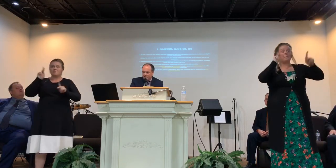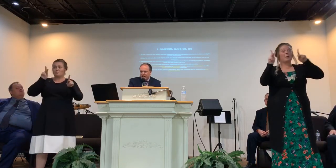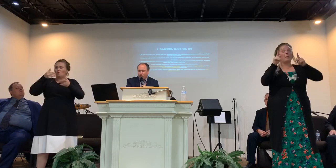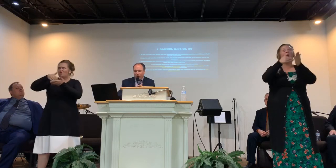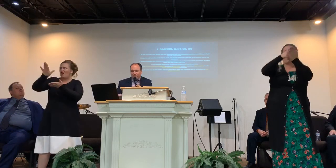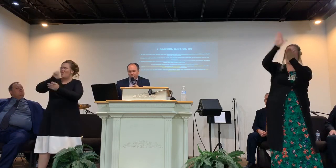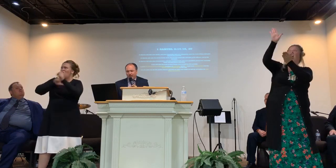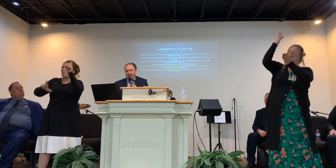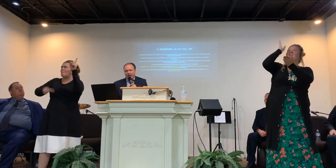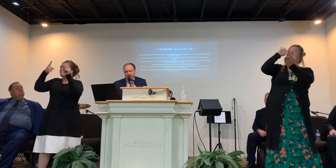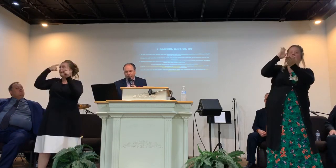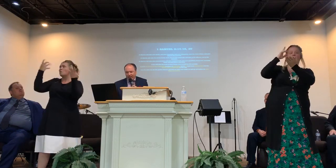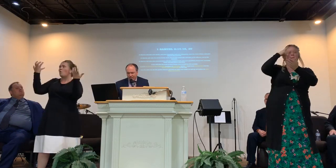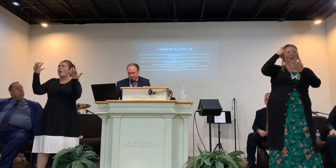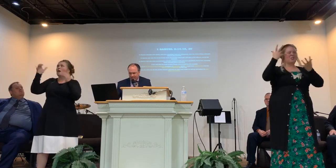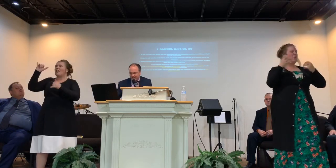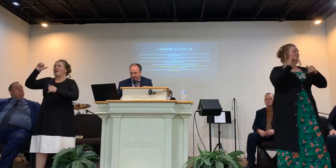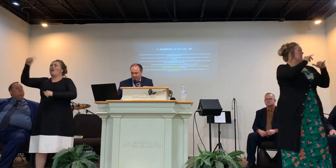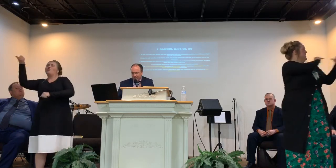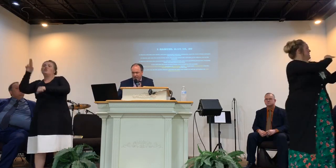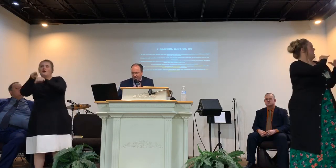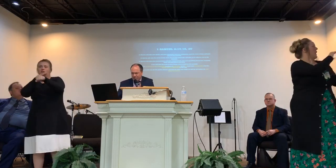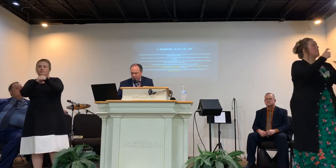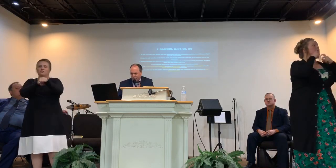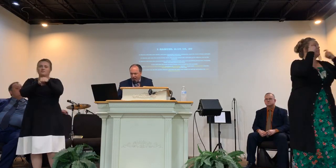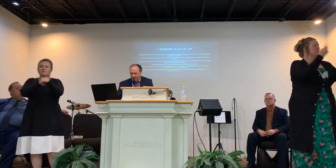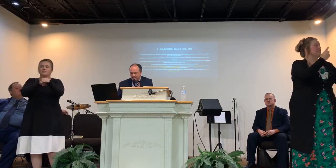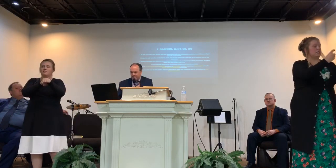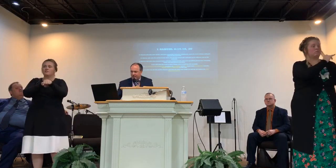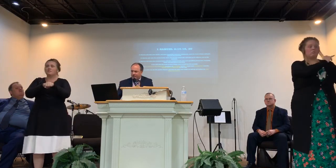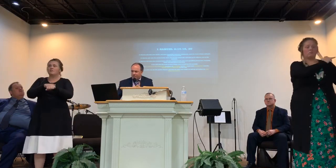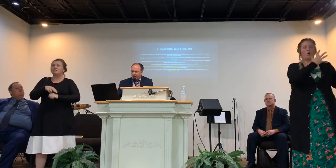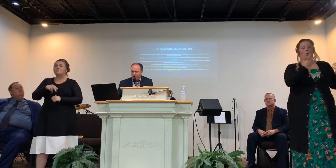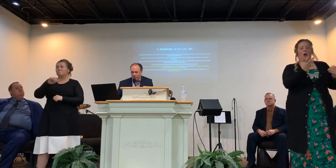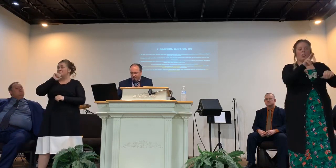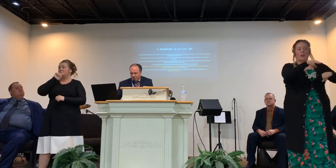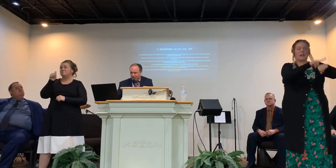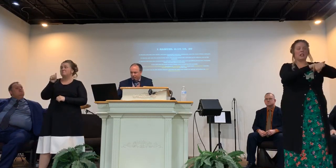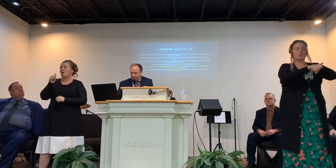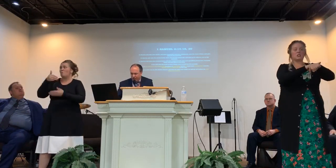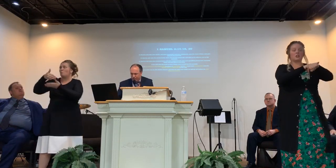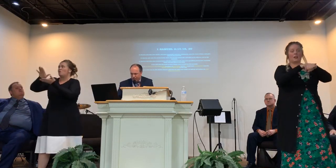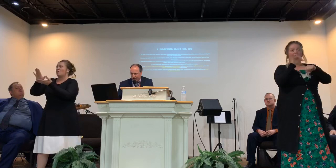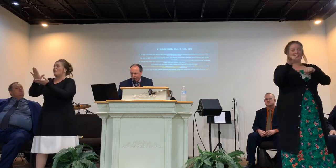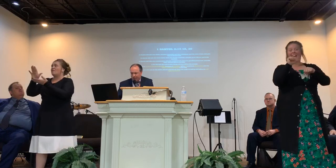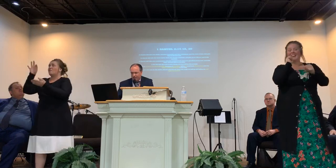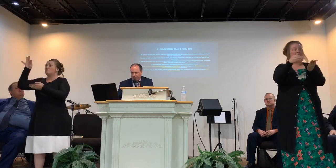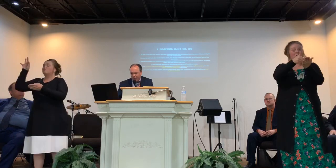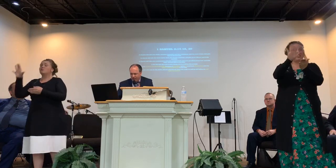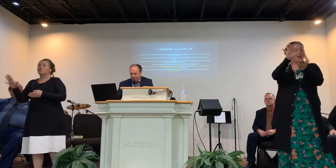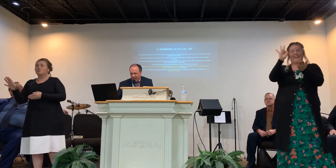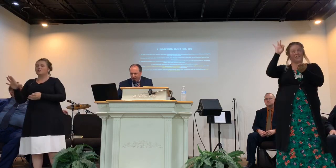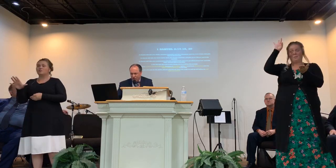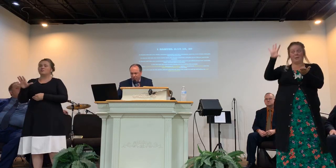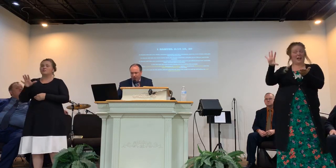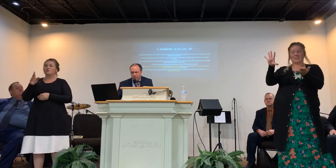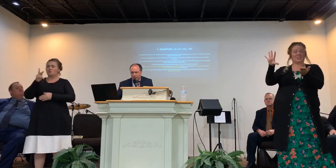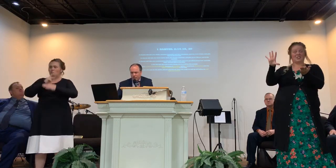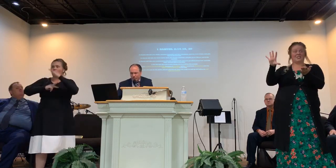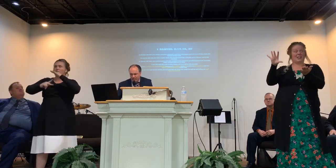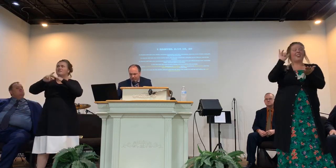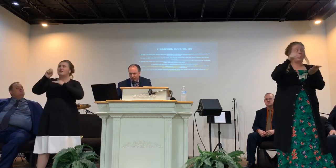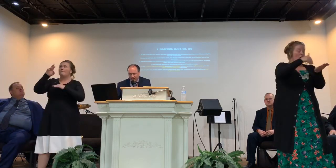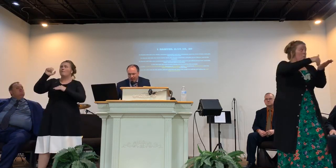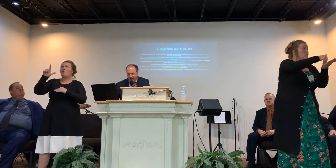Lord because they wanted to be like other nations. And this was not a rejection of the preacher, the prophet Samuel, but